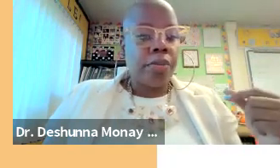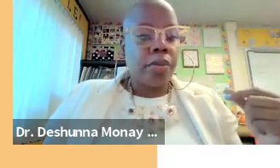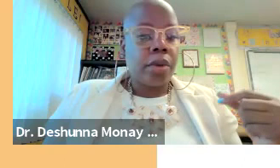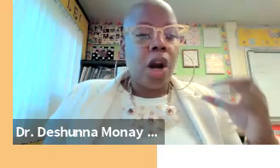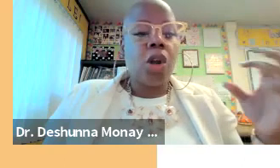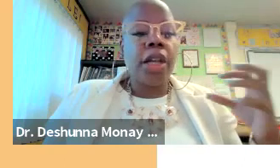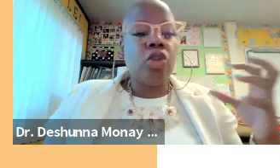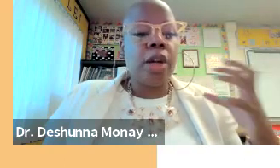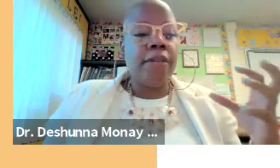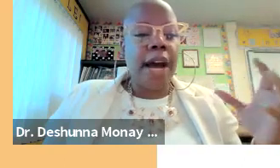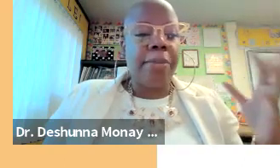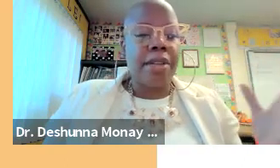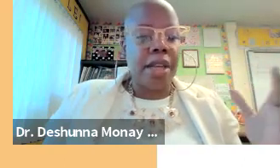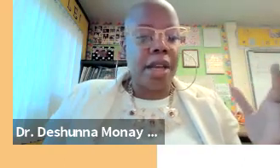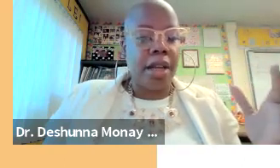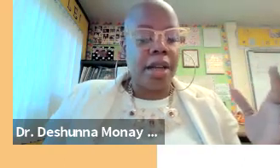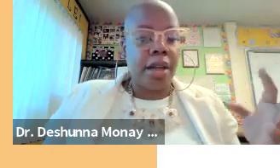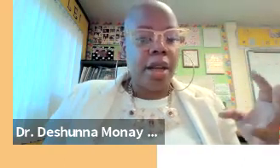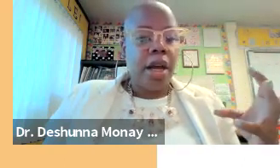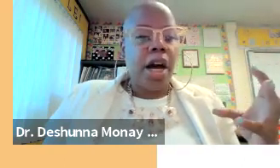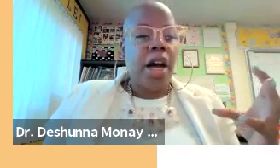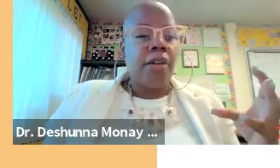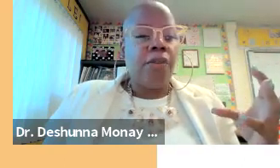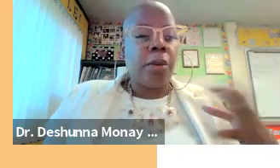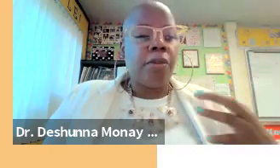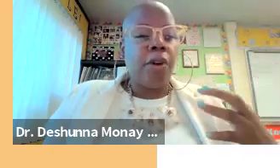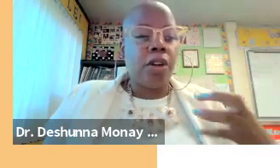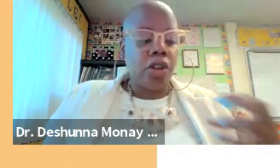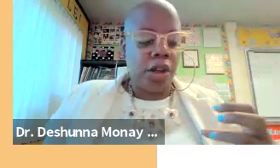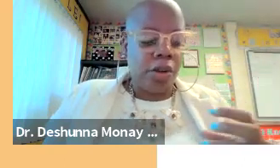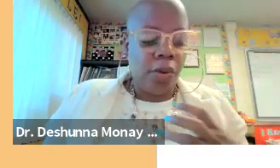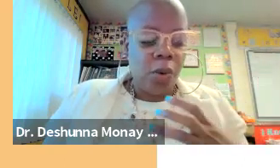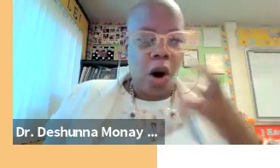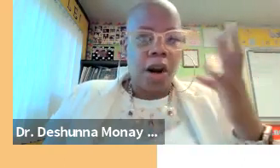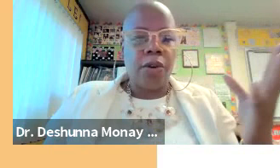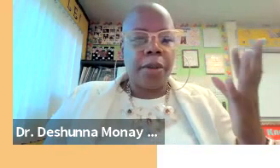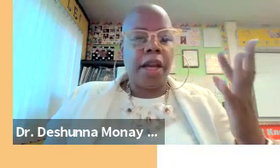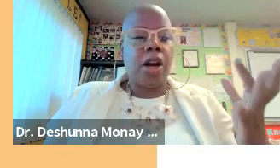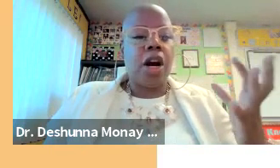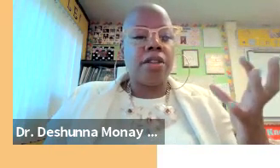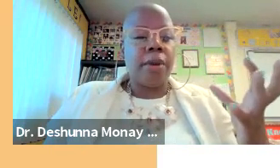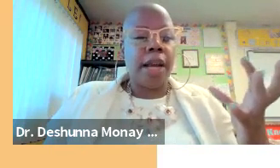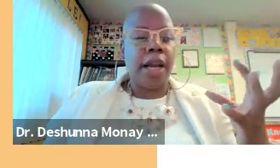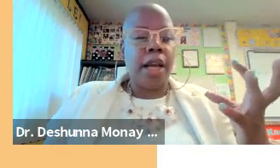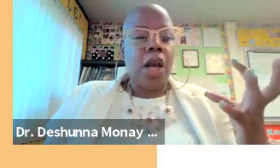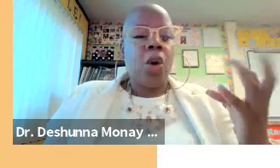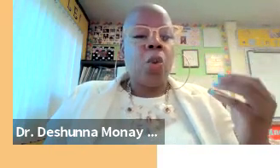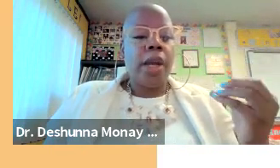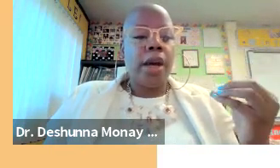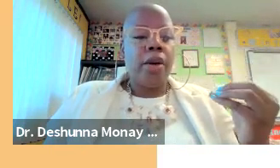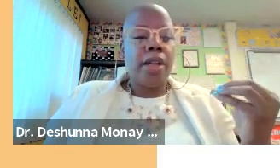So only 25% of former foster youth who are formerly